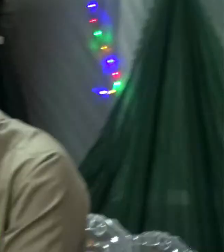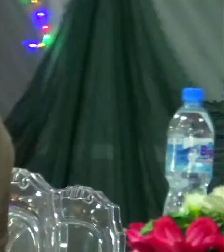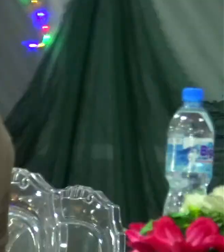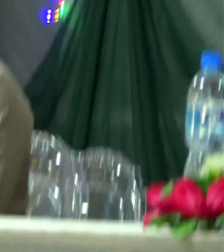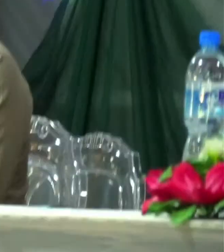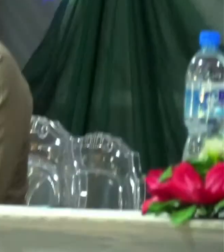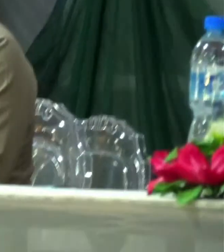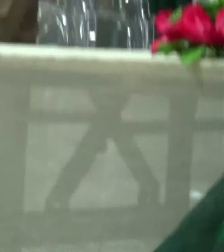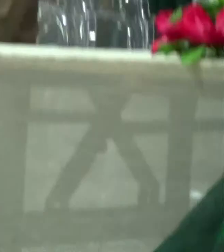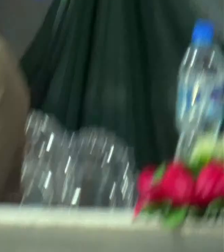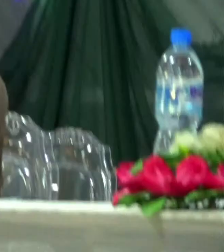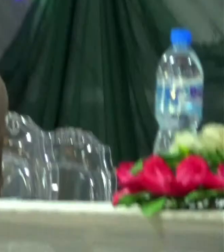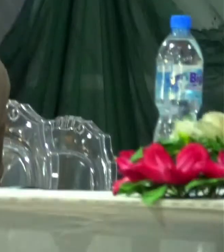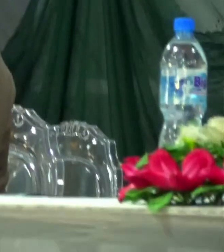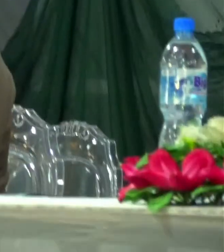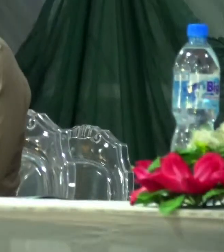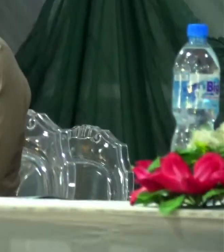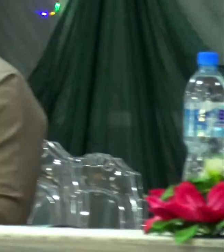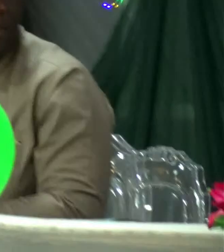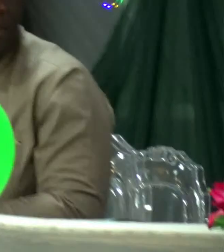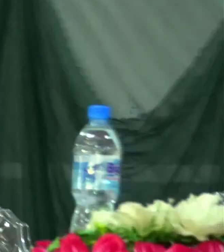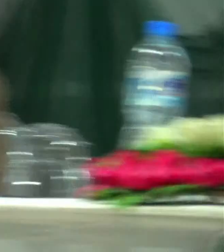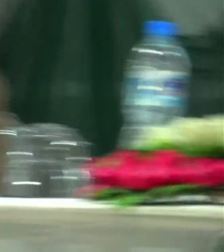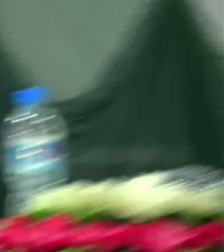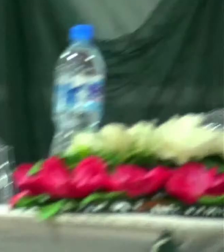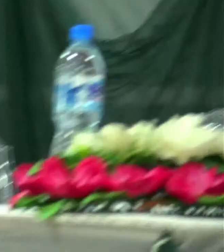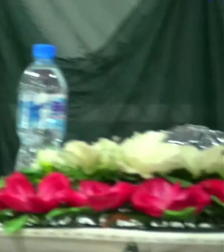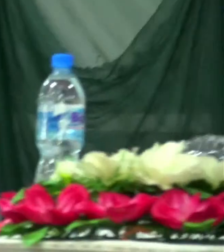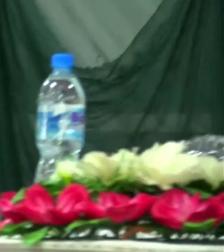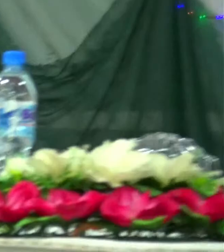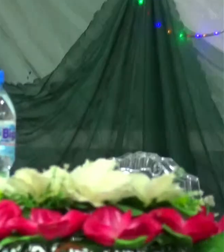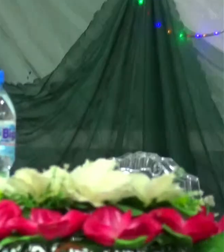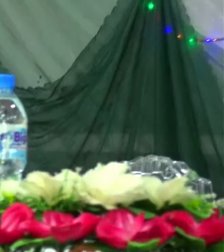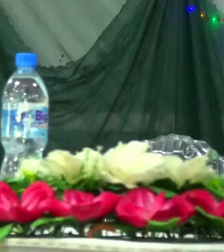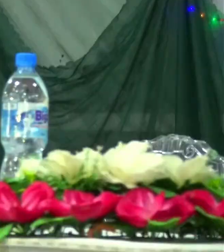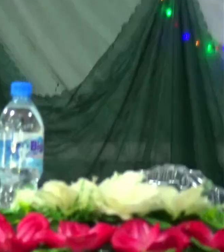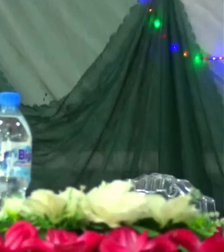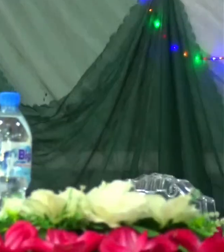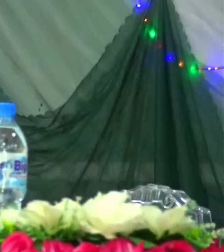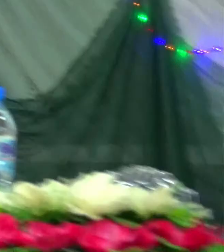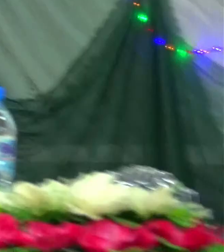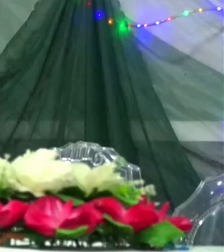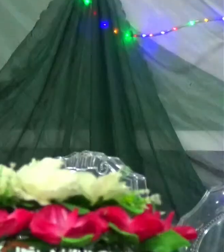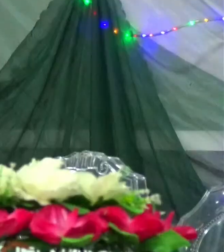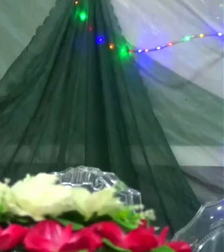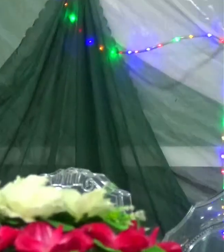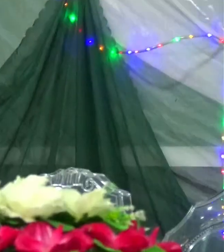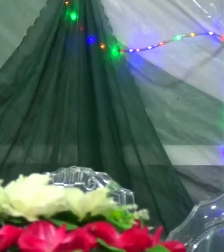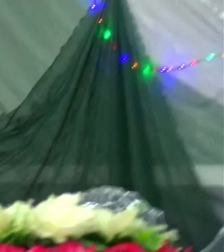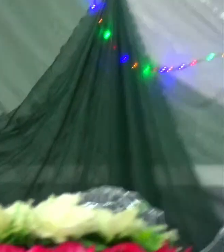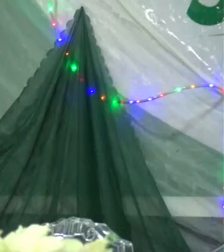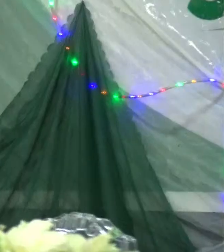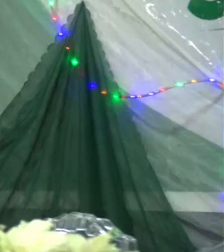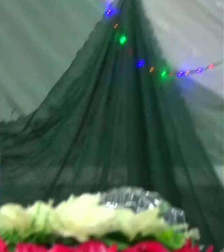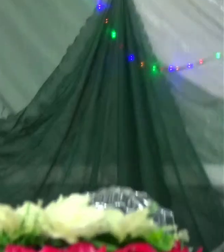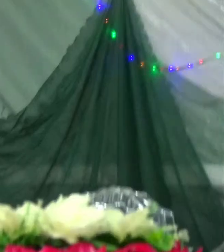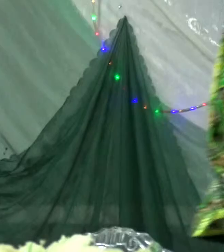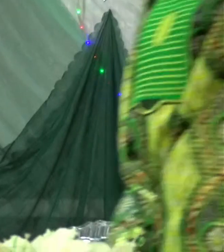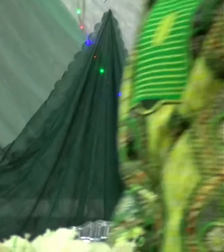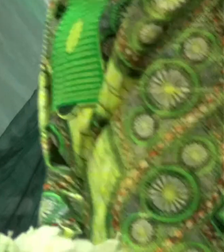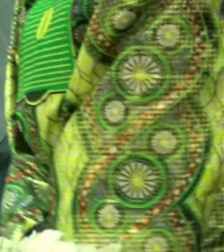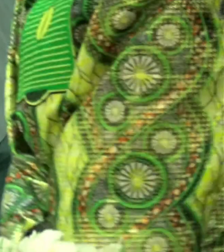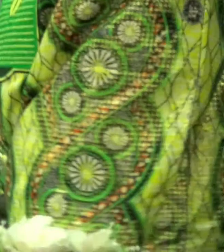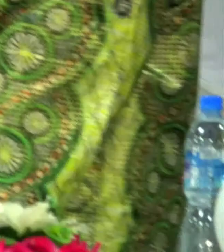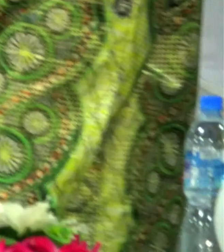voice of Nigeria Lagos Lokpabi Yabidun oro ago mewa aro 10 a.m. this Sunday October 1 Dayland